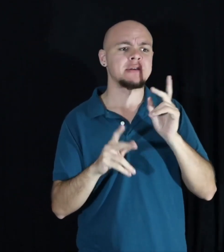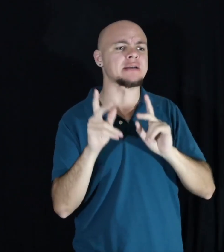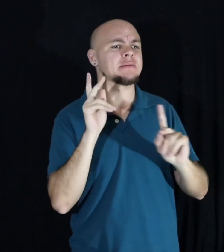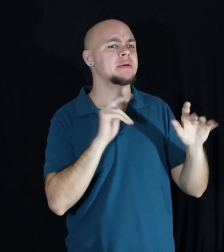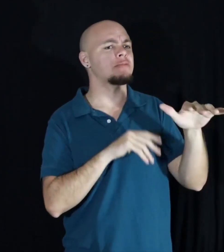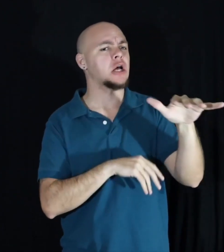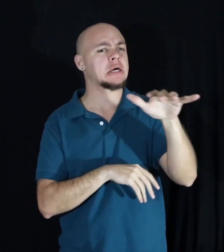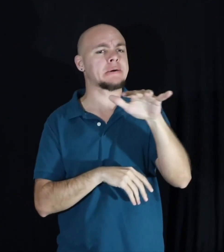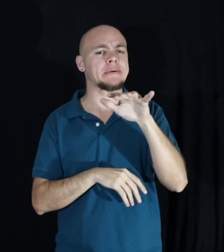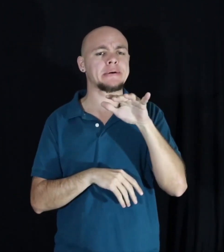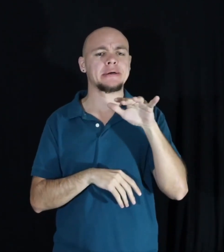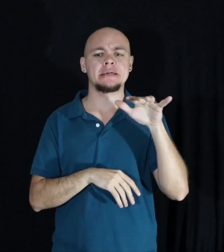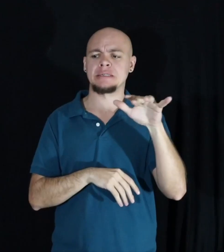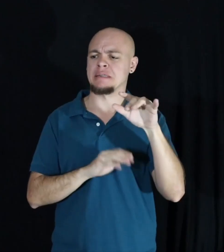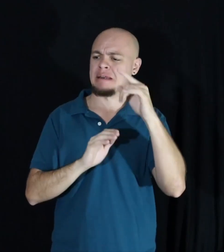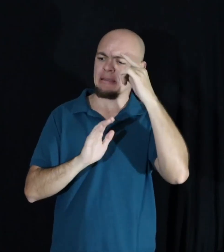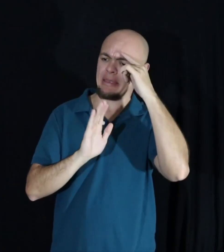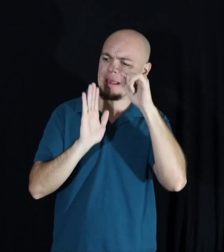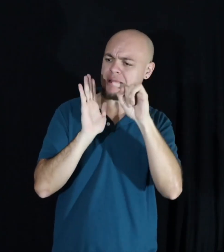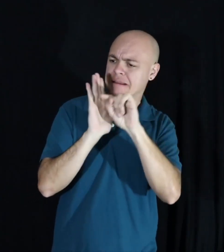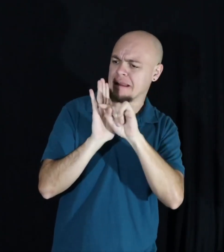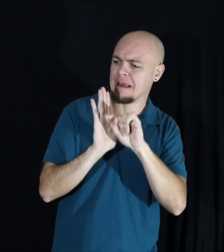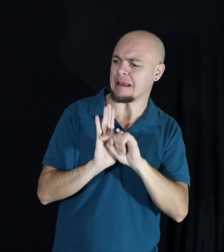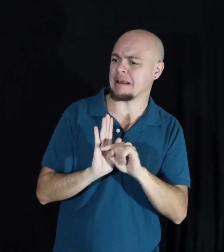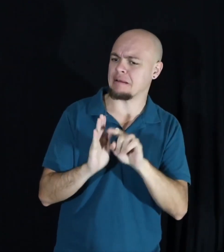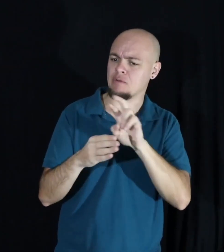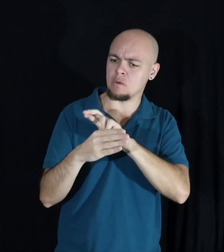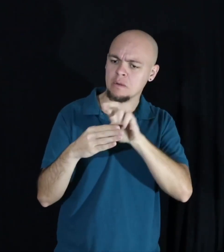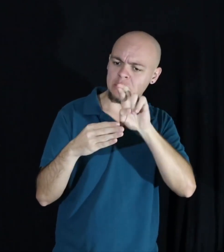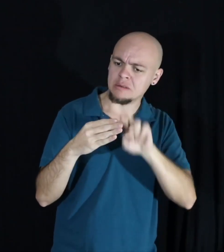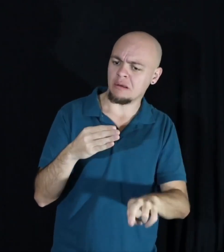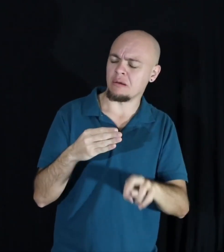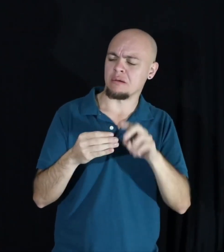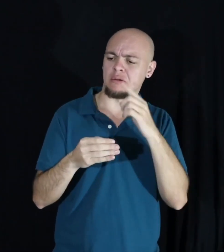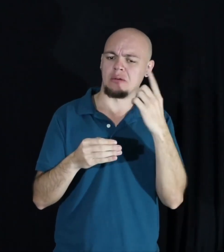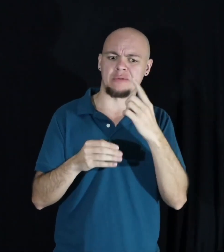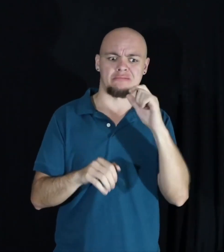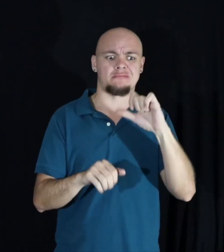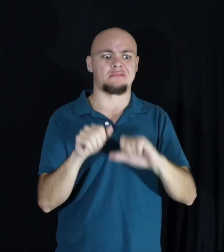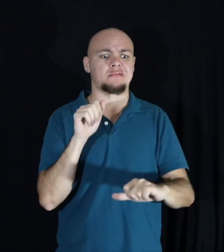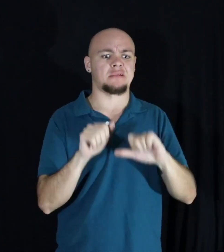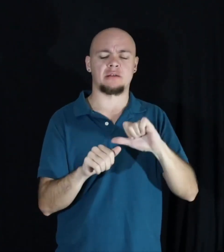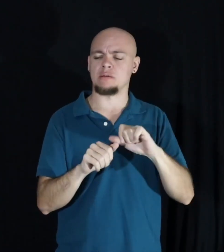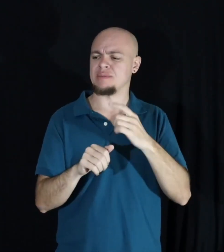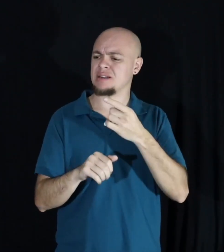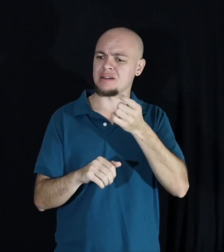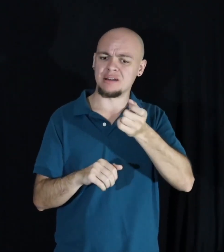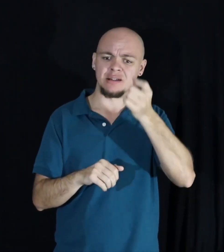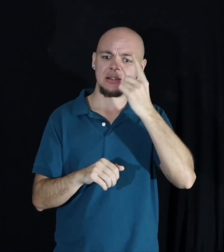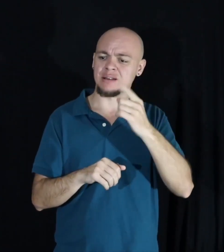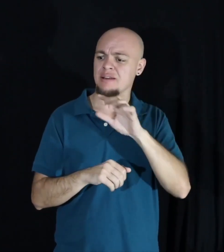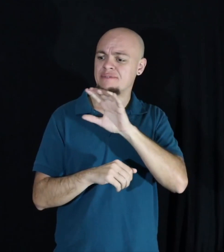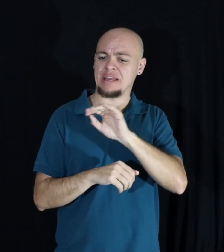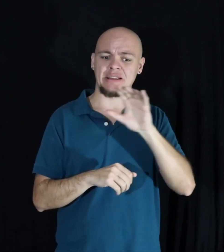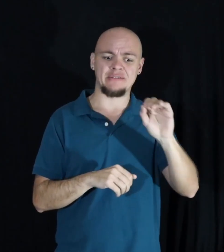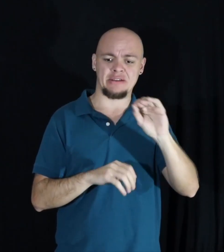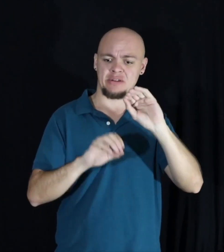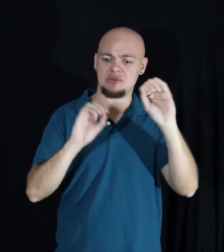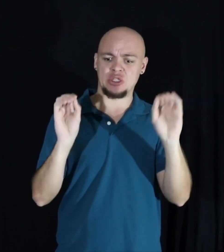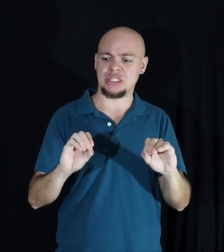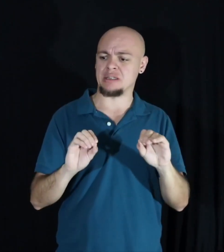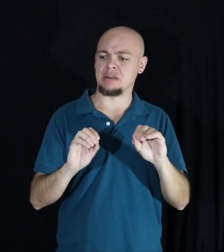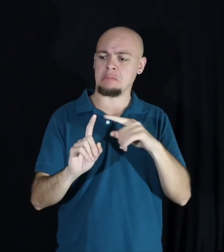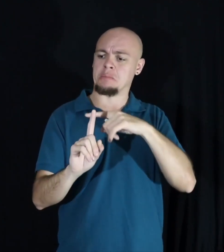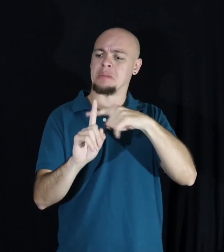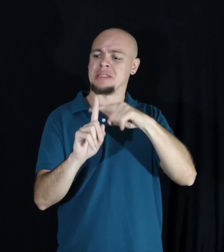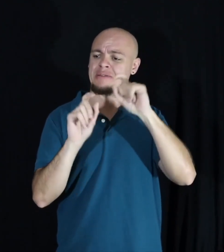to think of the negatives and the negative outcomes that can come from uncertainty rather than understanding that there's a 50-50 shot that it could be